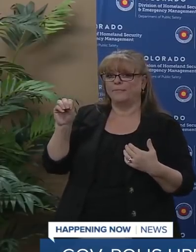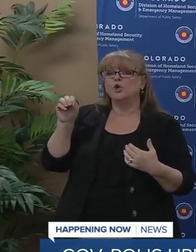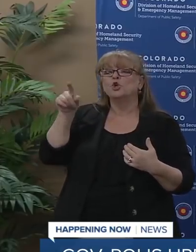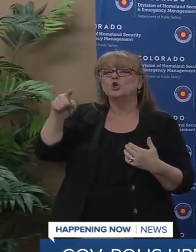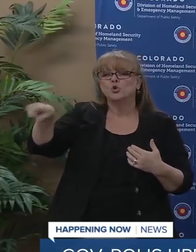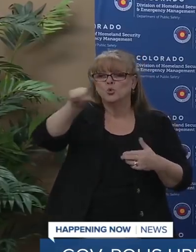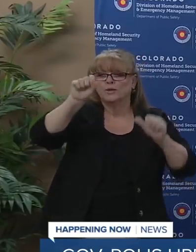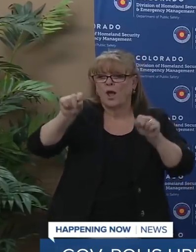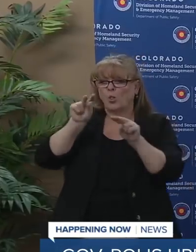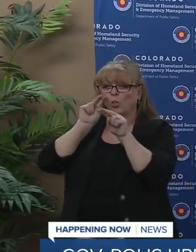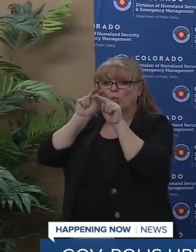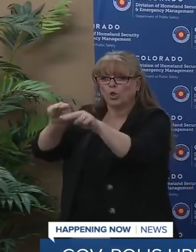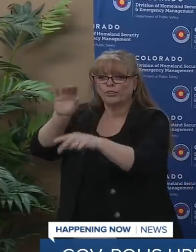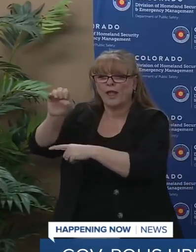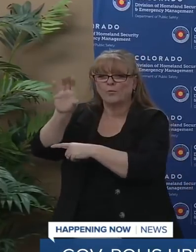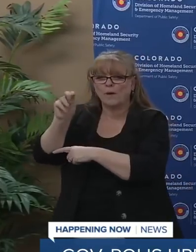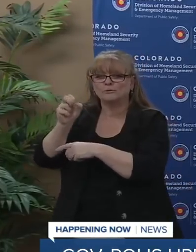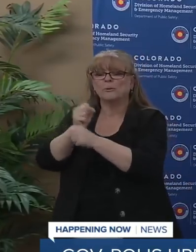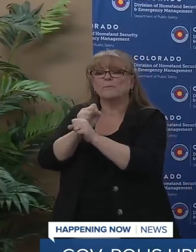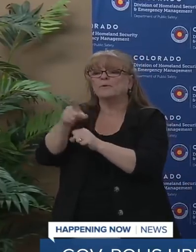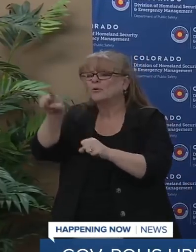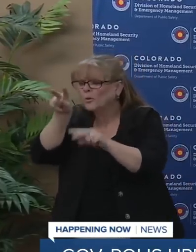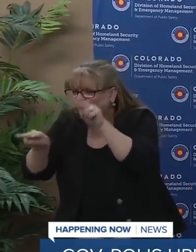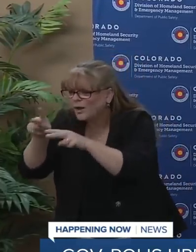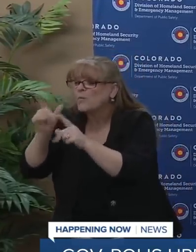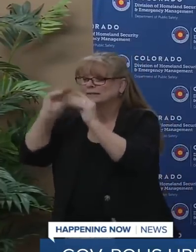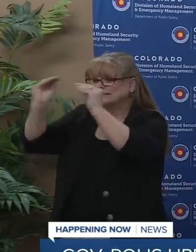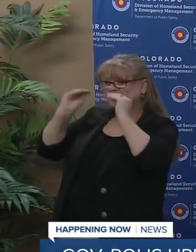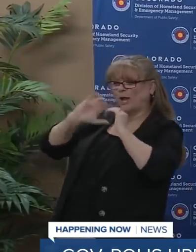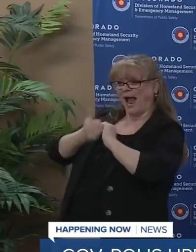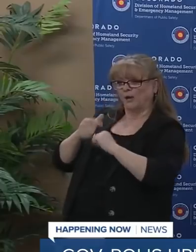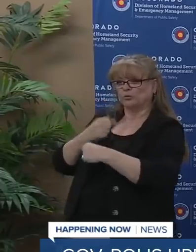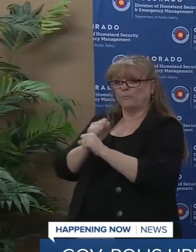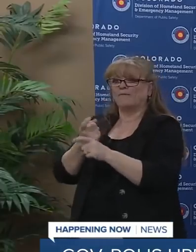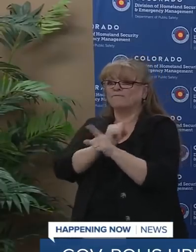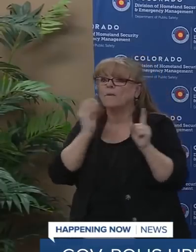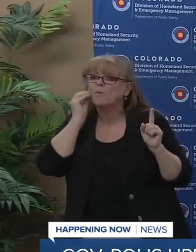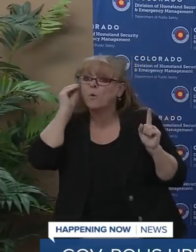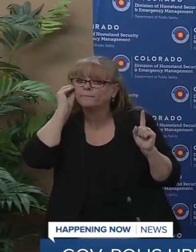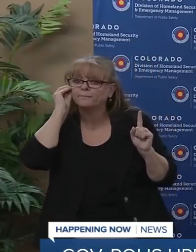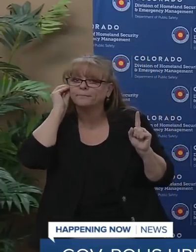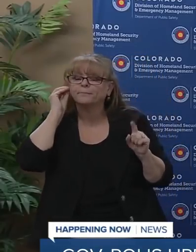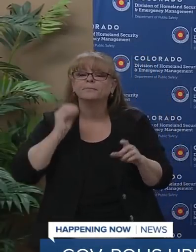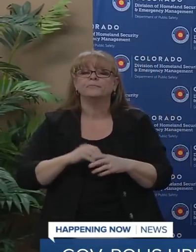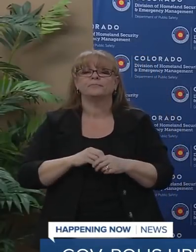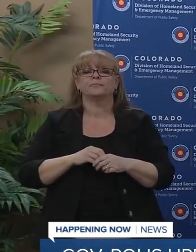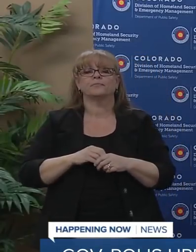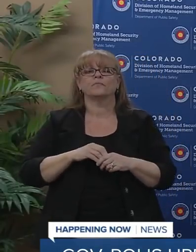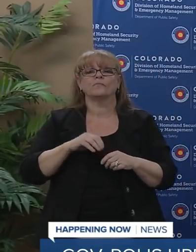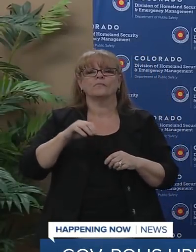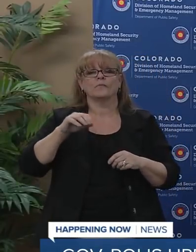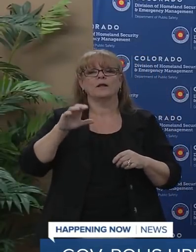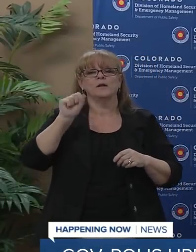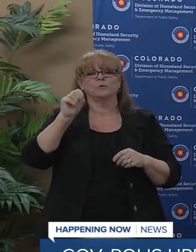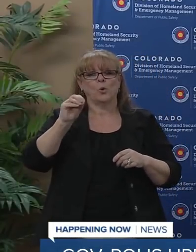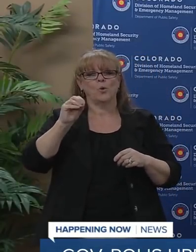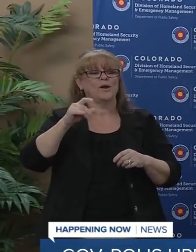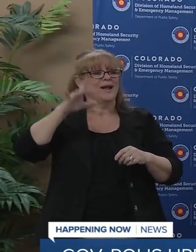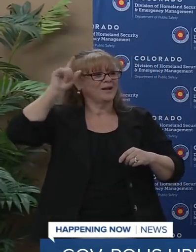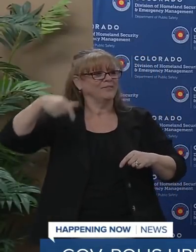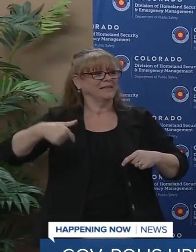at home. That's the important thing. This is going to be our culture for now. What this will do as we wear masks when we're